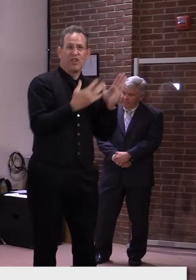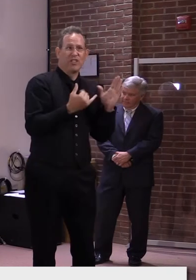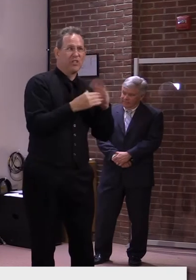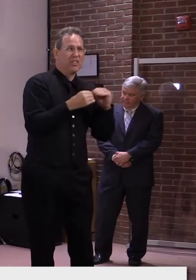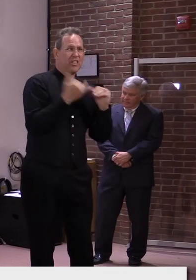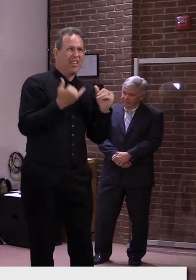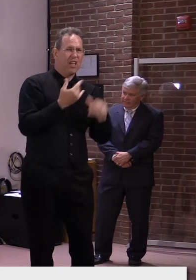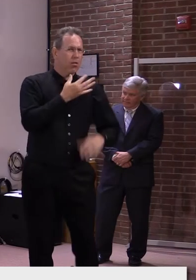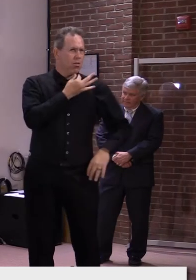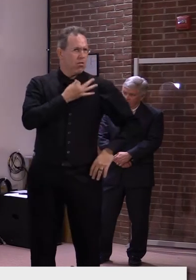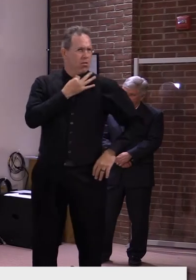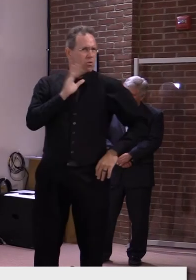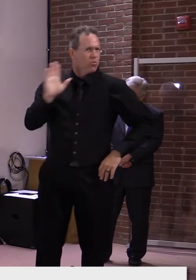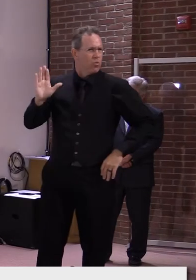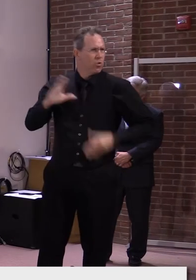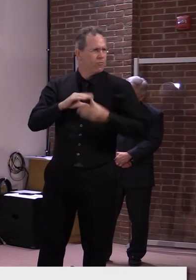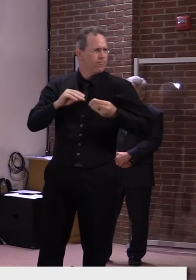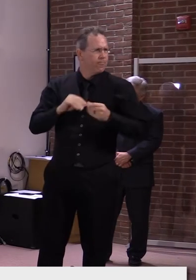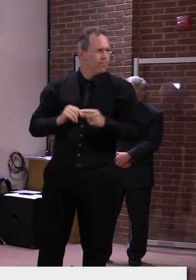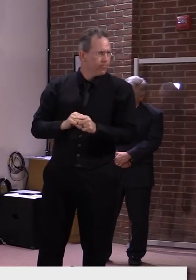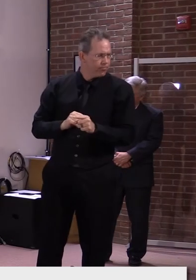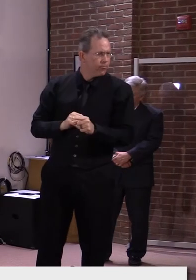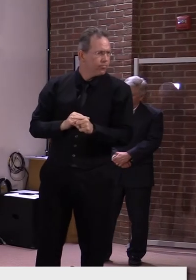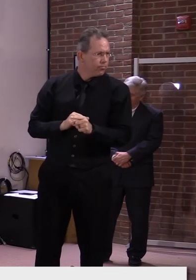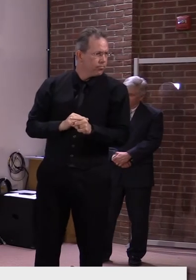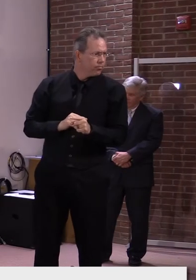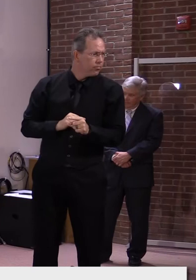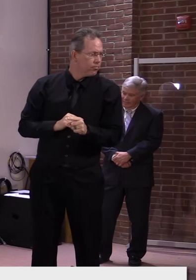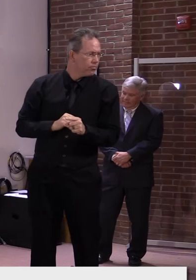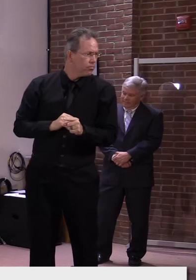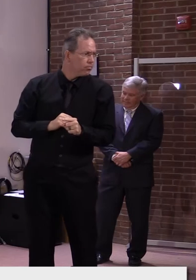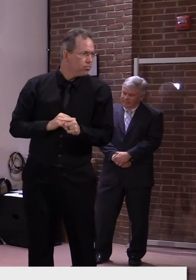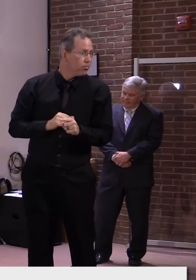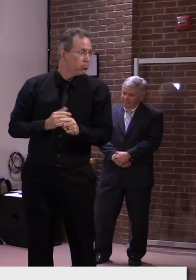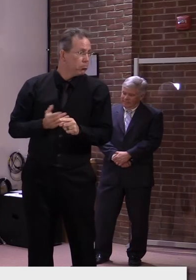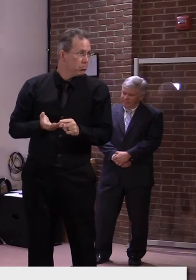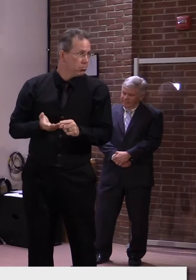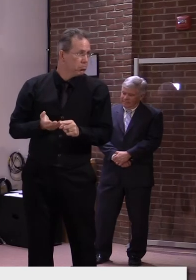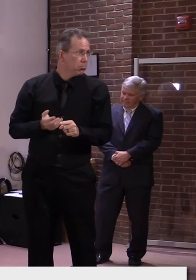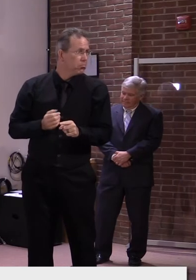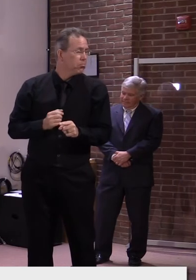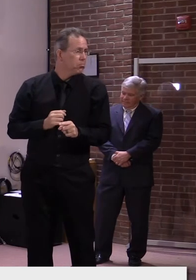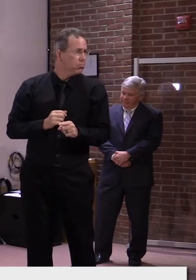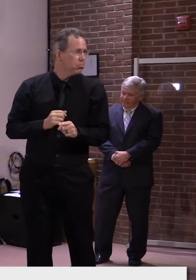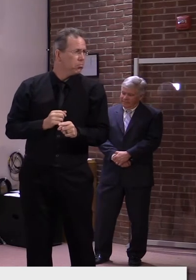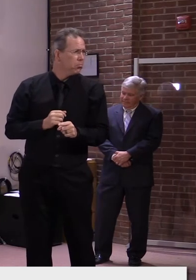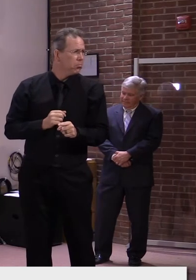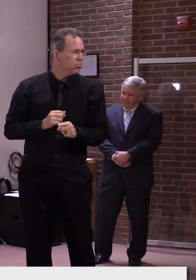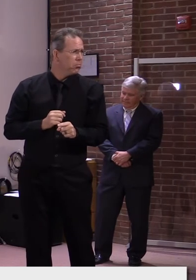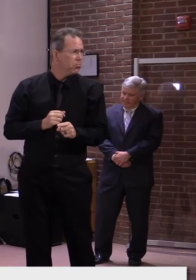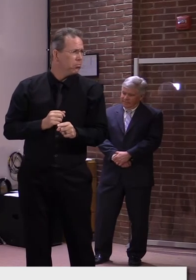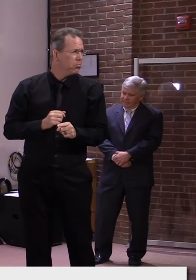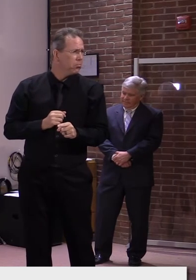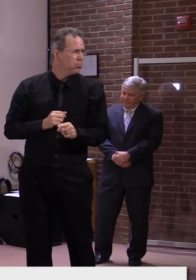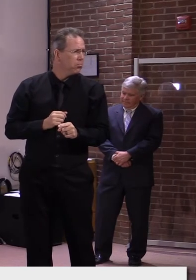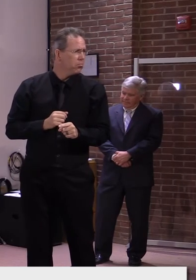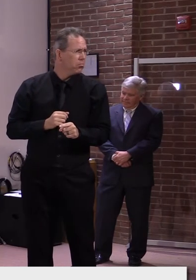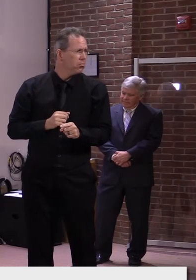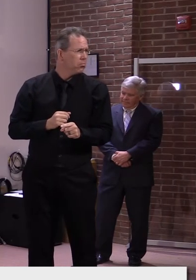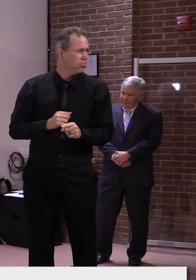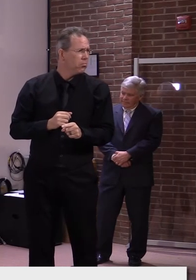examiner's office have full access to all the individual medical reports for the 8 dead